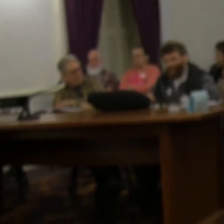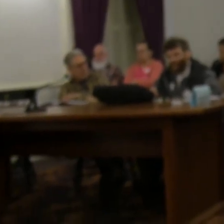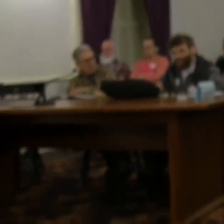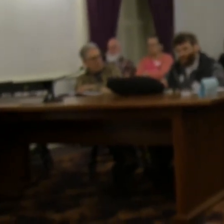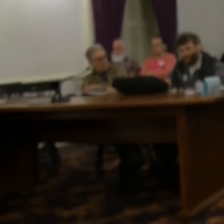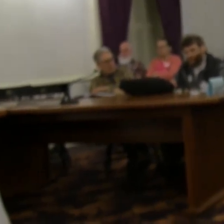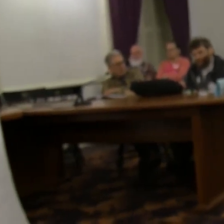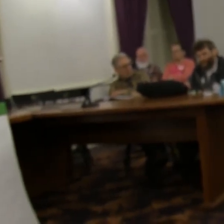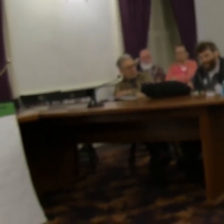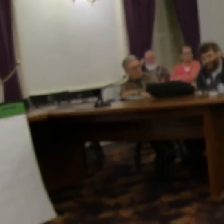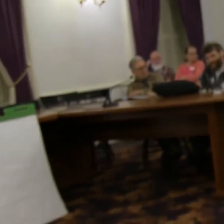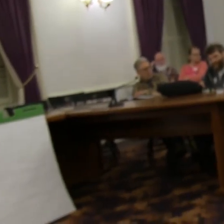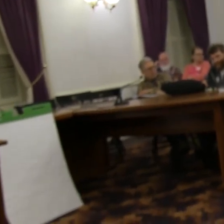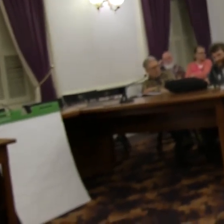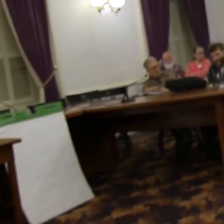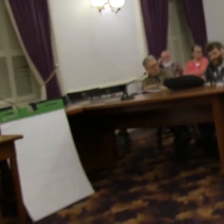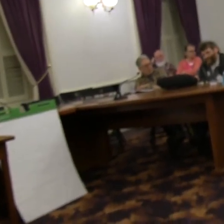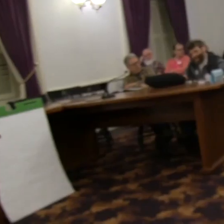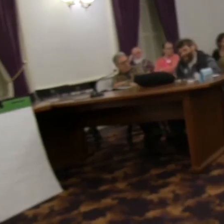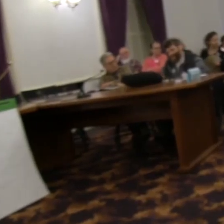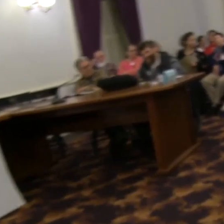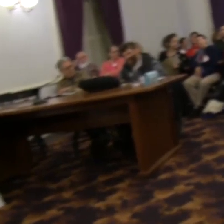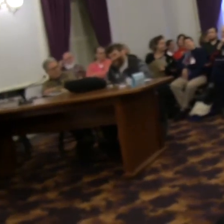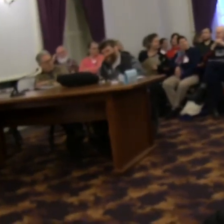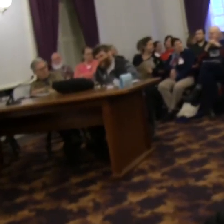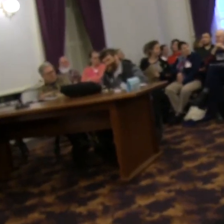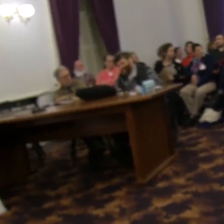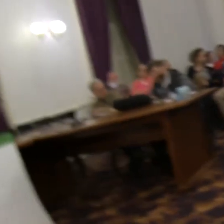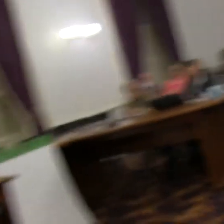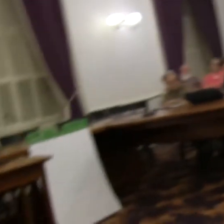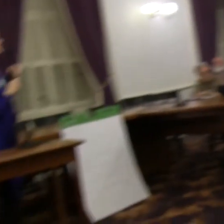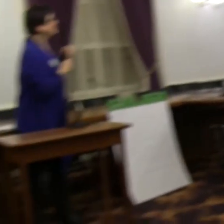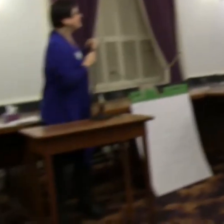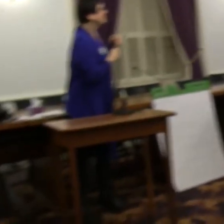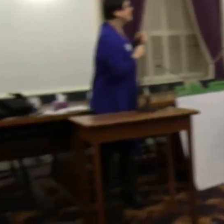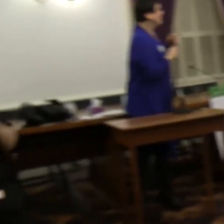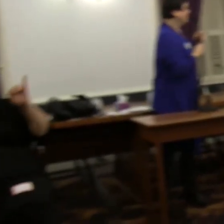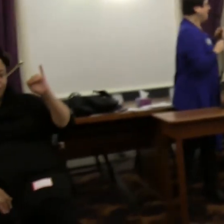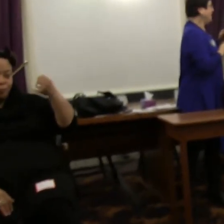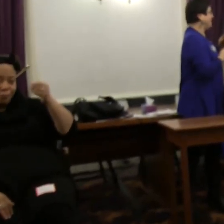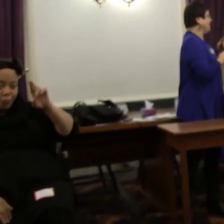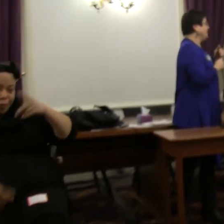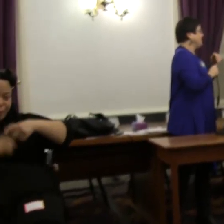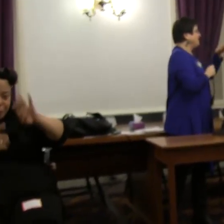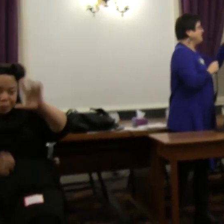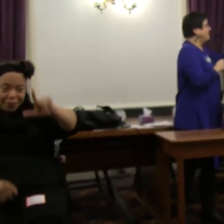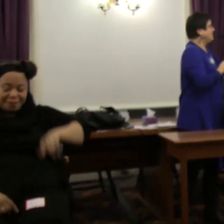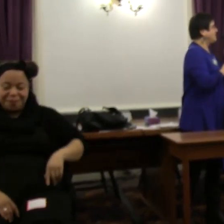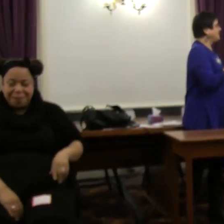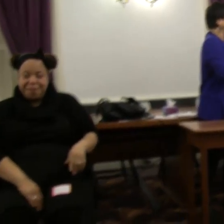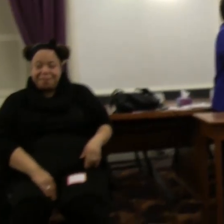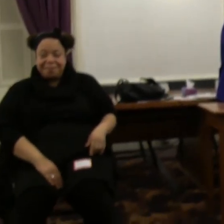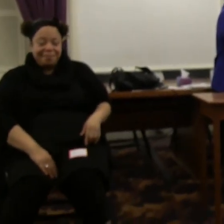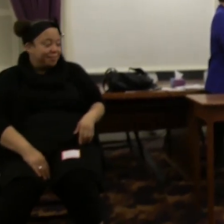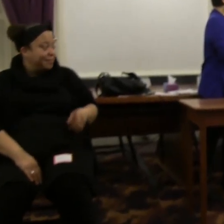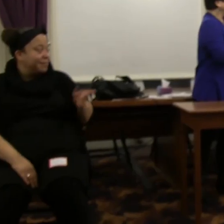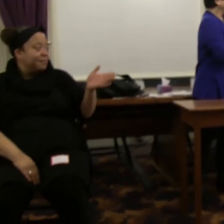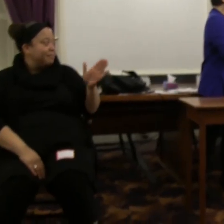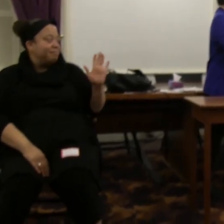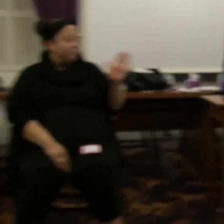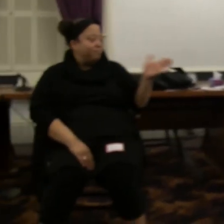My name is Wilson. Wilson! Woo! Okay, who's in the back row? Tony, I'm from Burlington. Burlington,